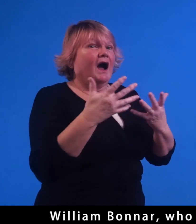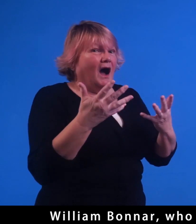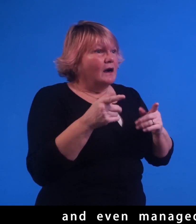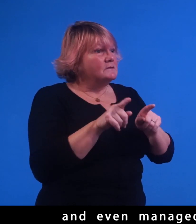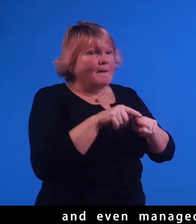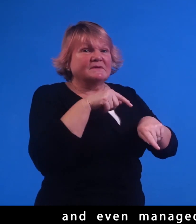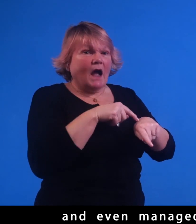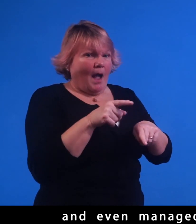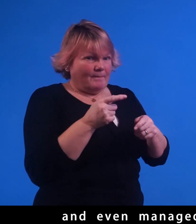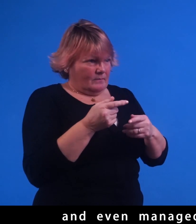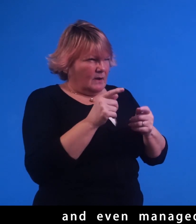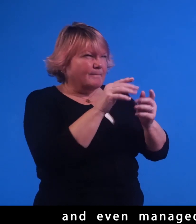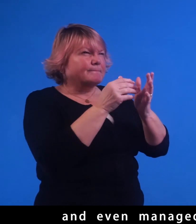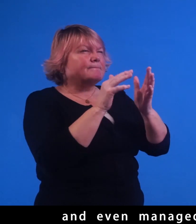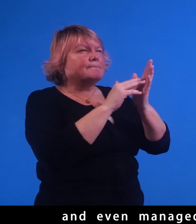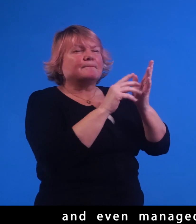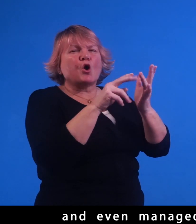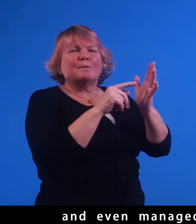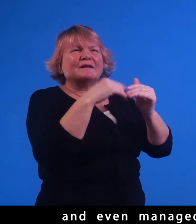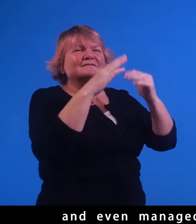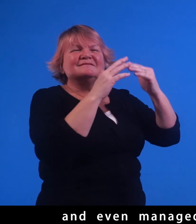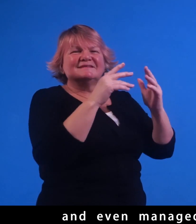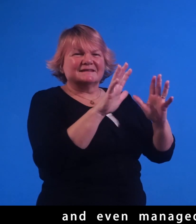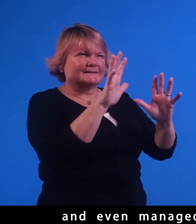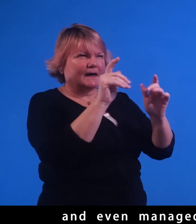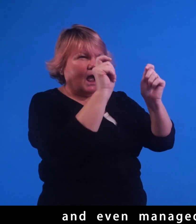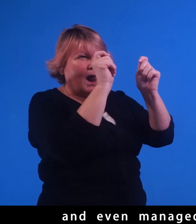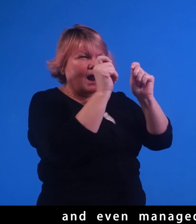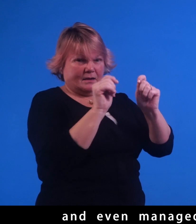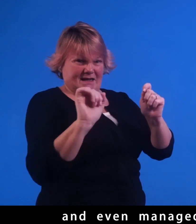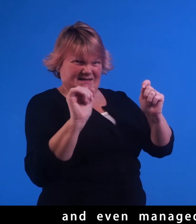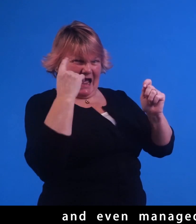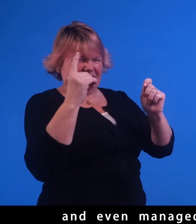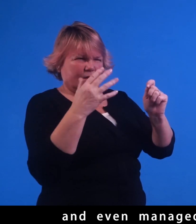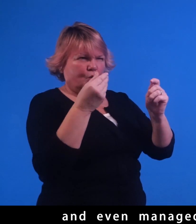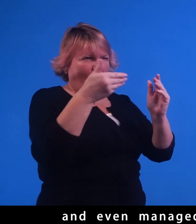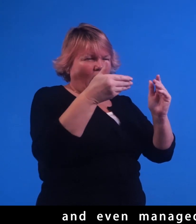And he even managed to amend the monument to be even taller than its original design.